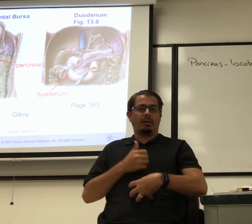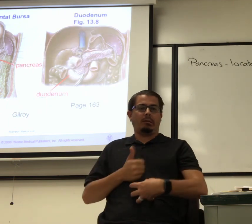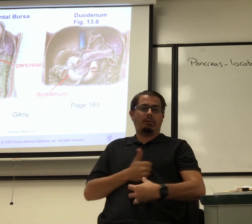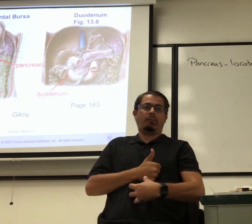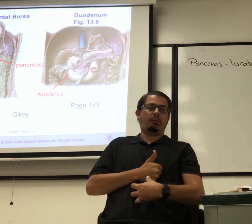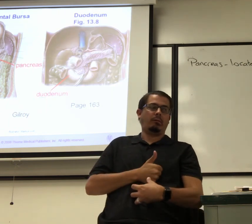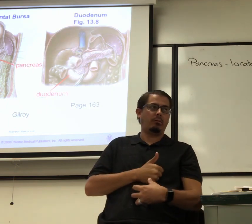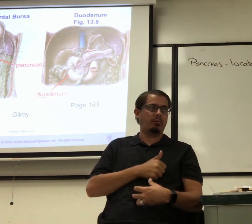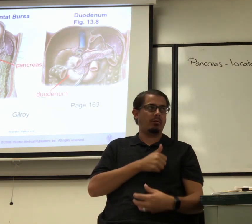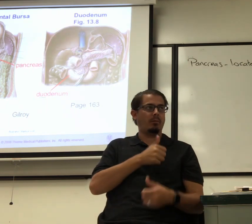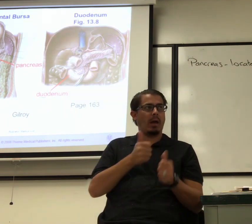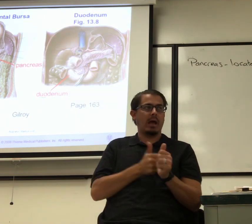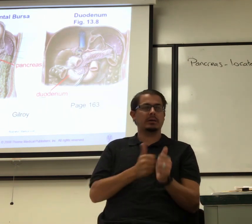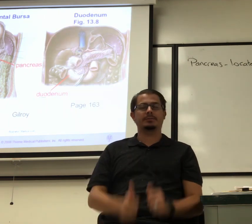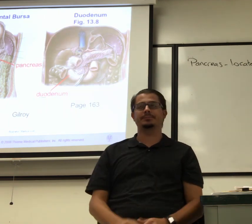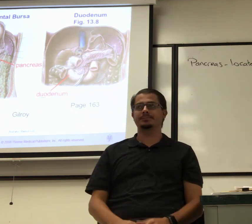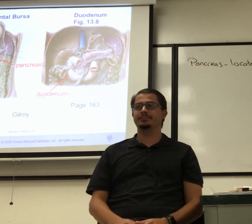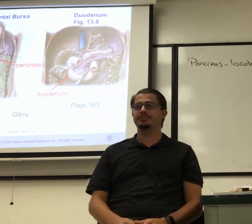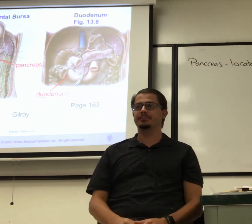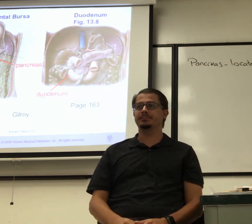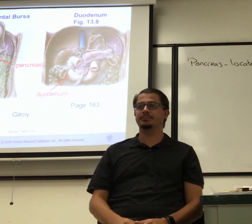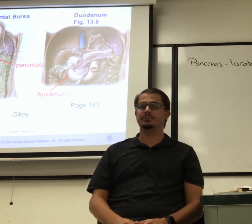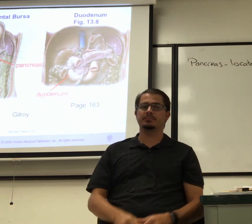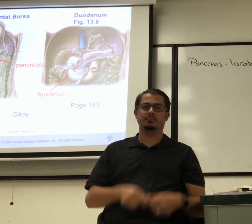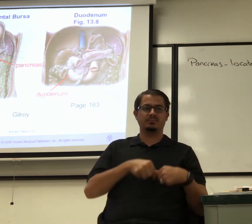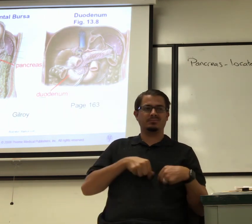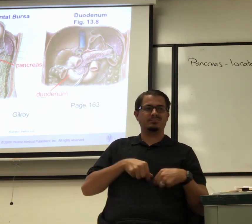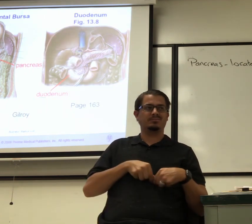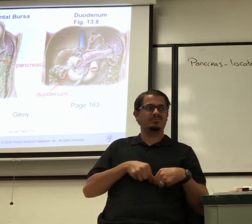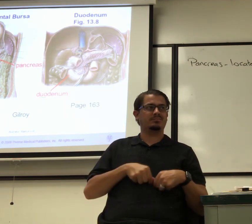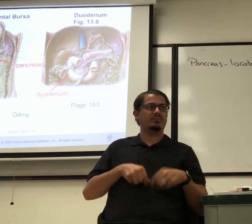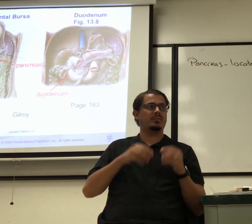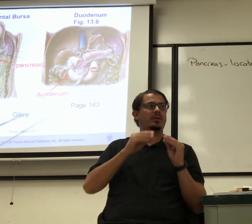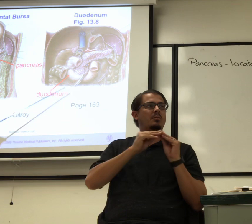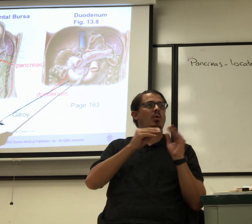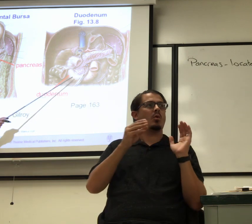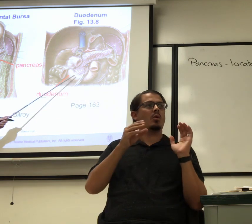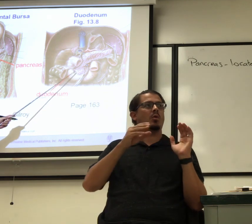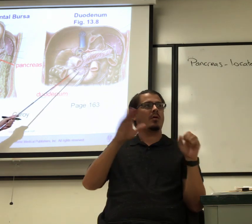things, that's the lesser sac. So that's where it's located. It's